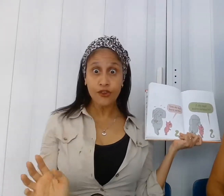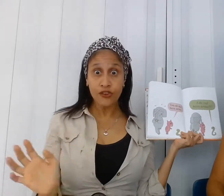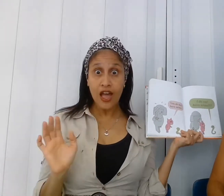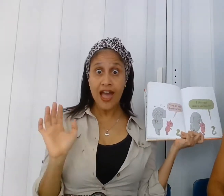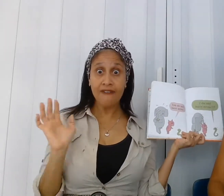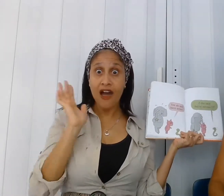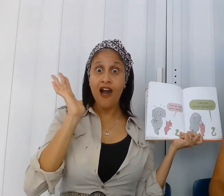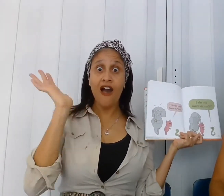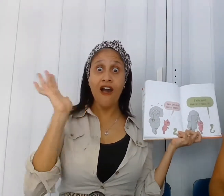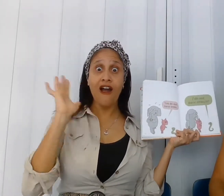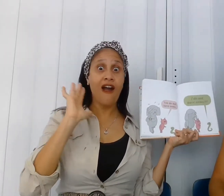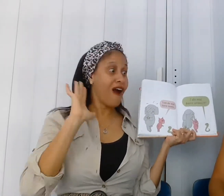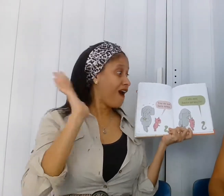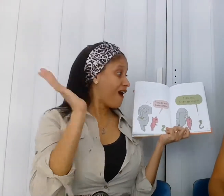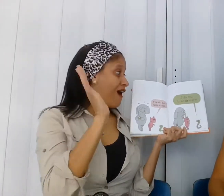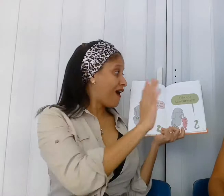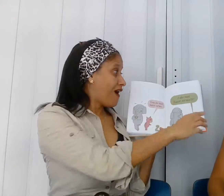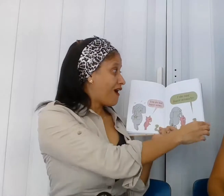I do not have